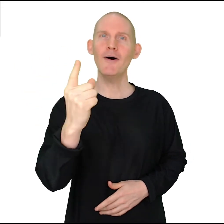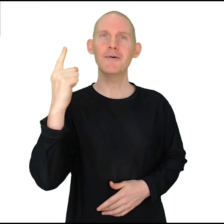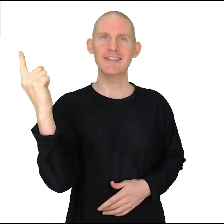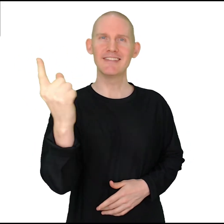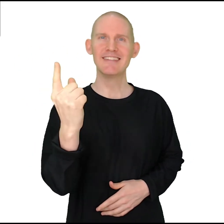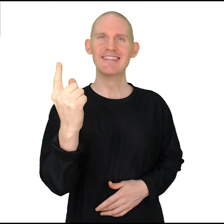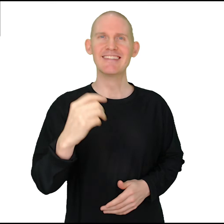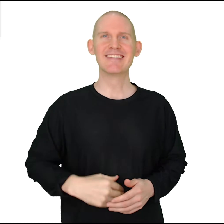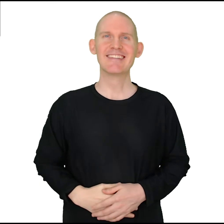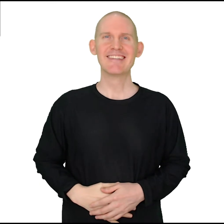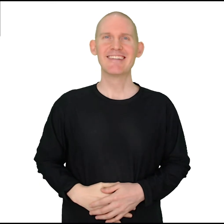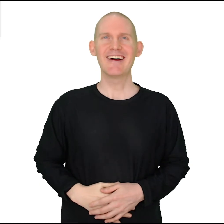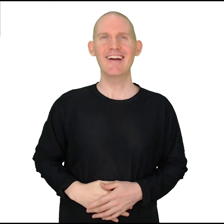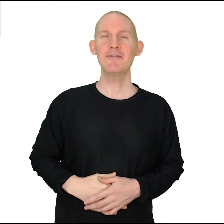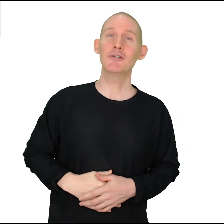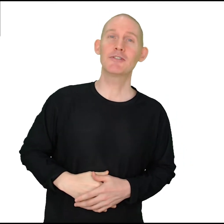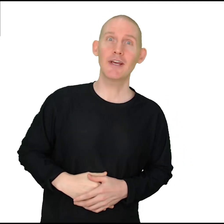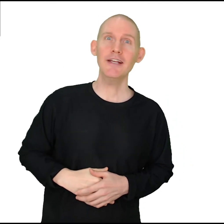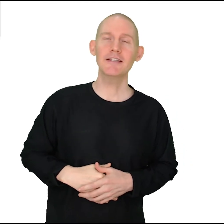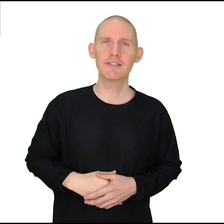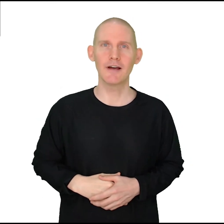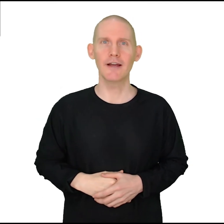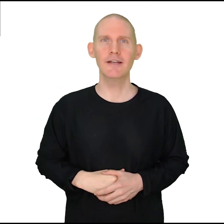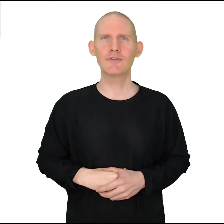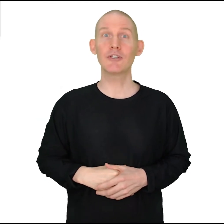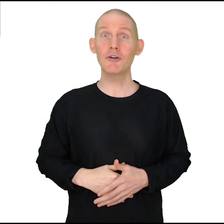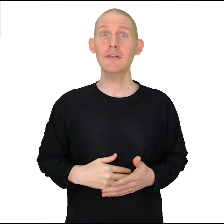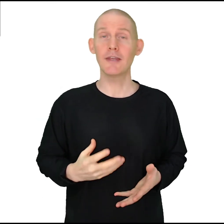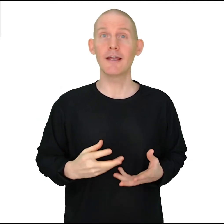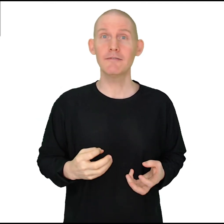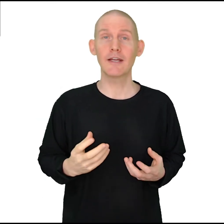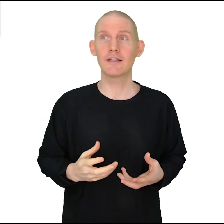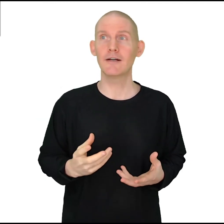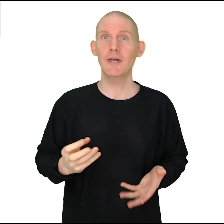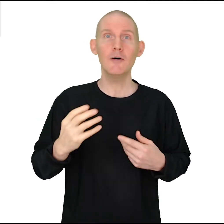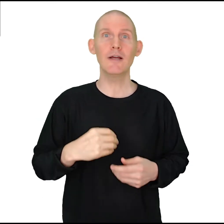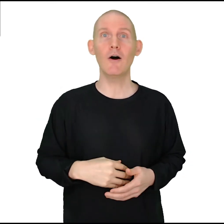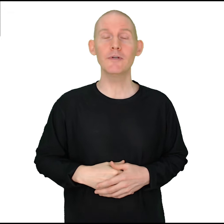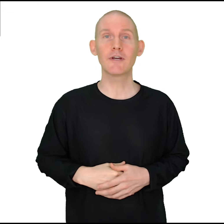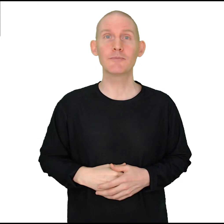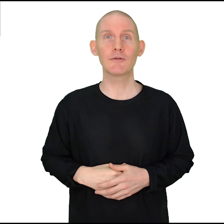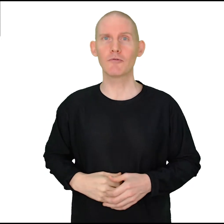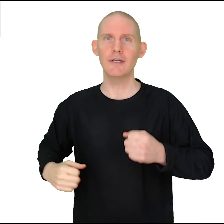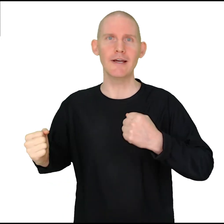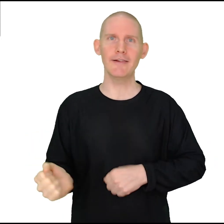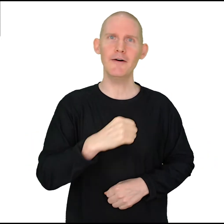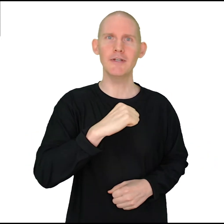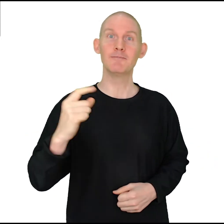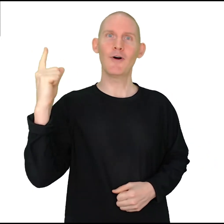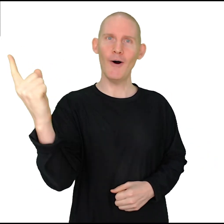Always. All right, when you're signing this sign, if it's a good thing, like the mailman always comes at 3, and I love it,